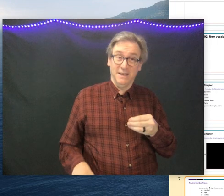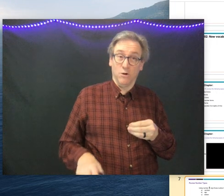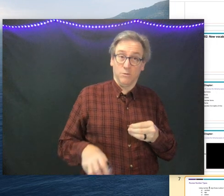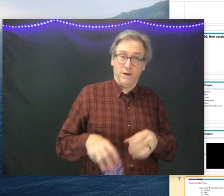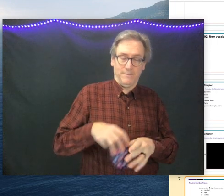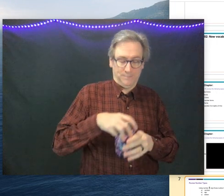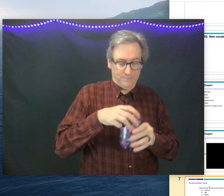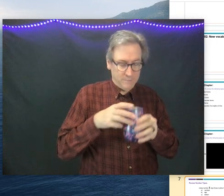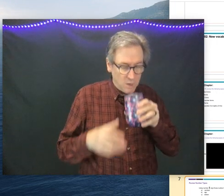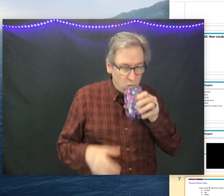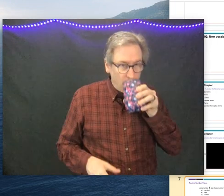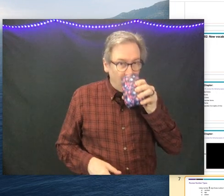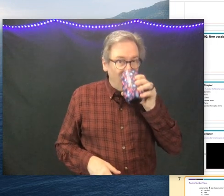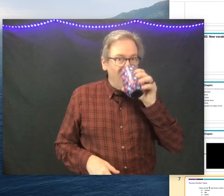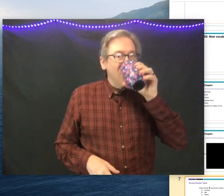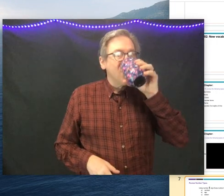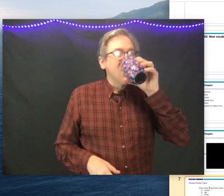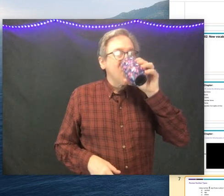not incorporate it.